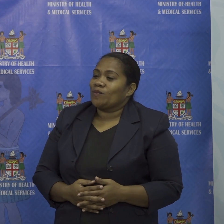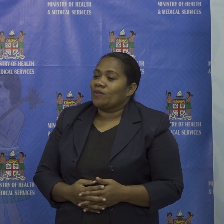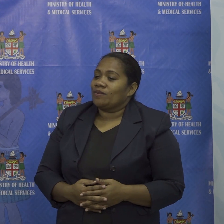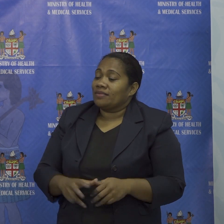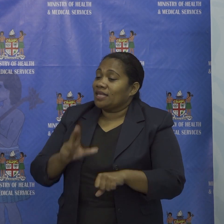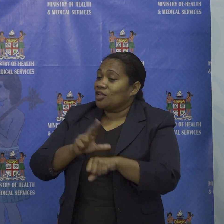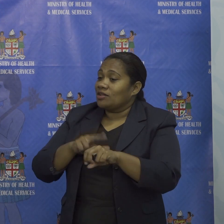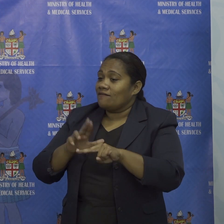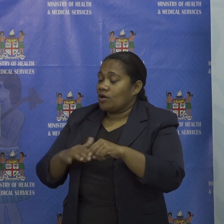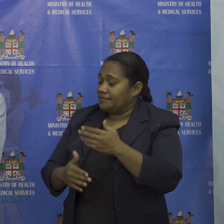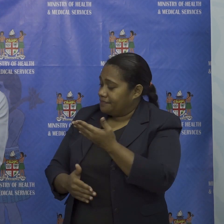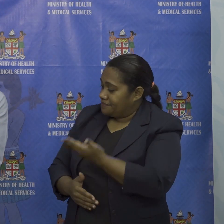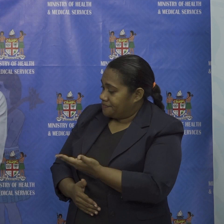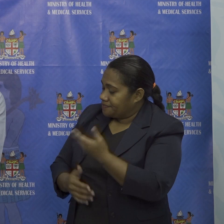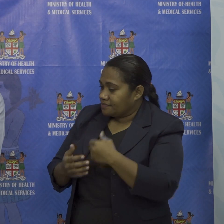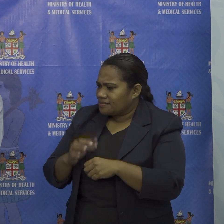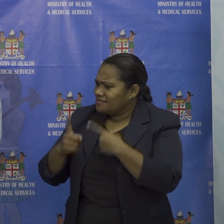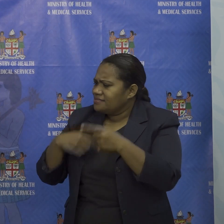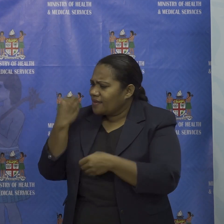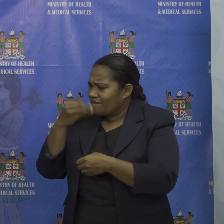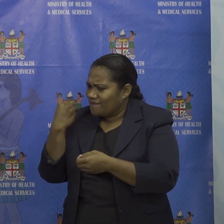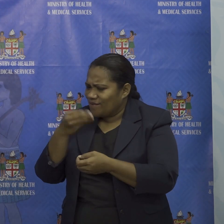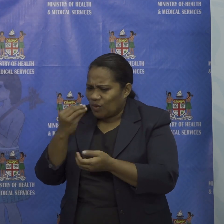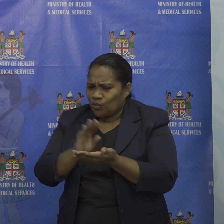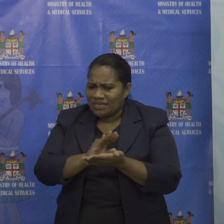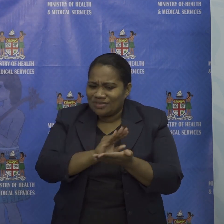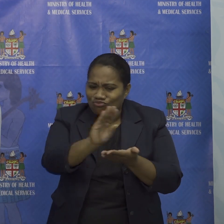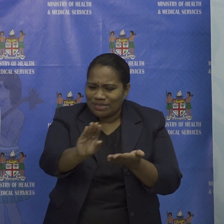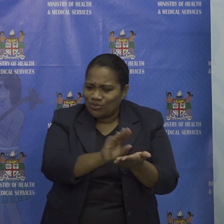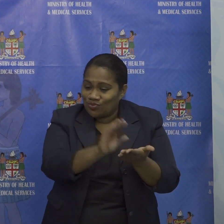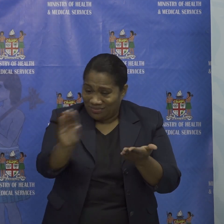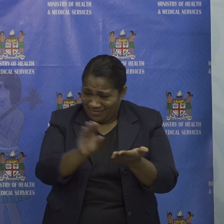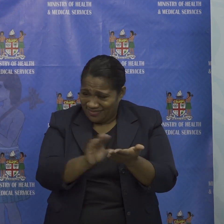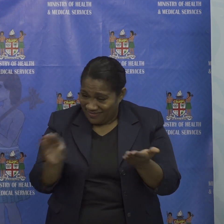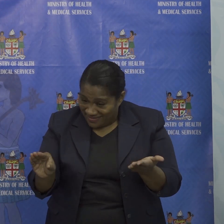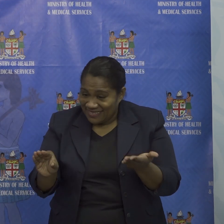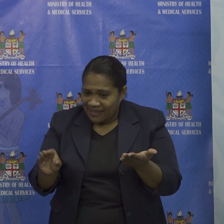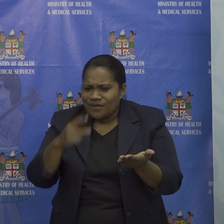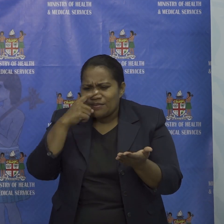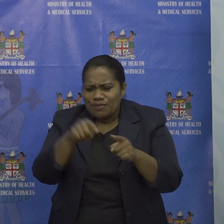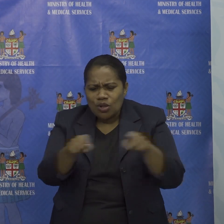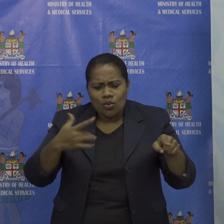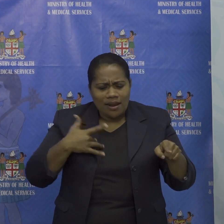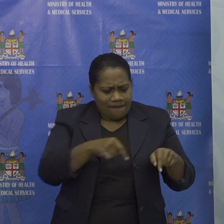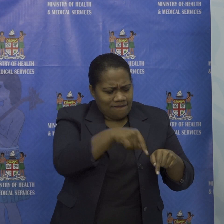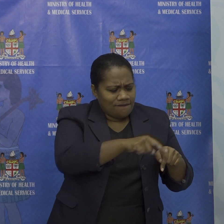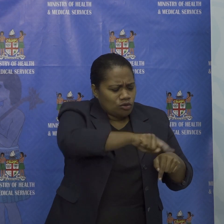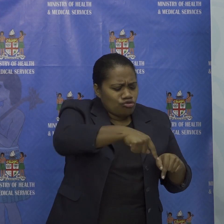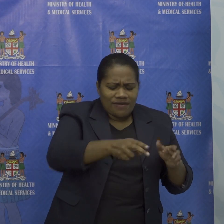Dr. Fong, about the food packages that will be distributed to people living along the Suvarnasari